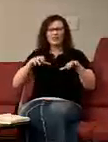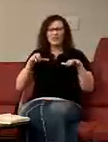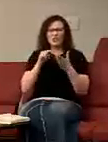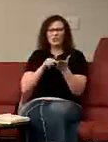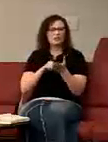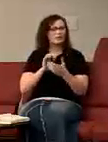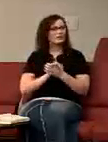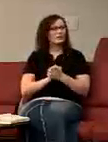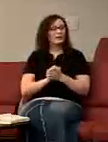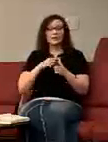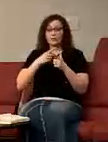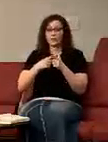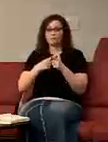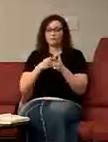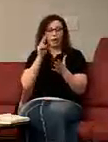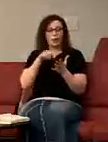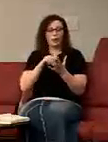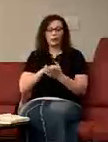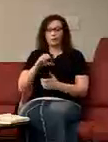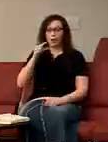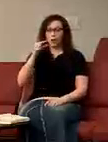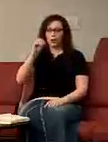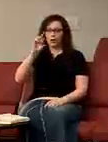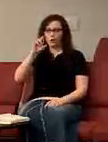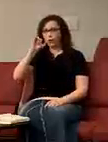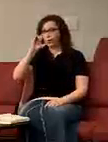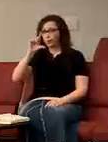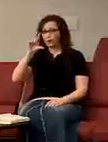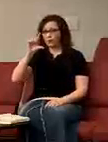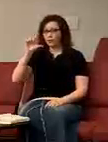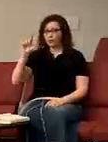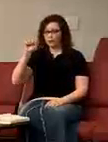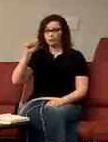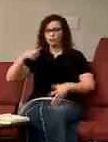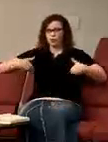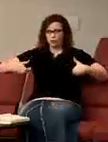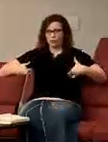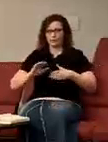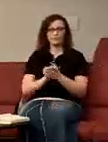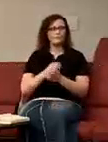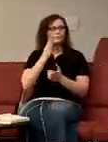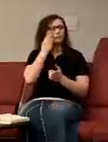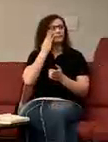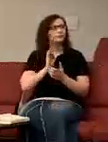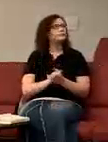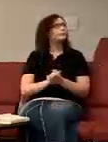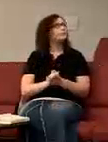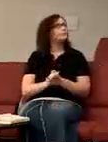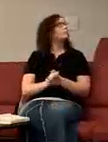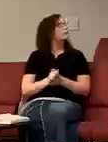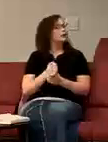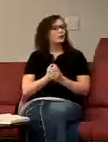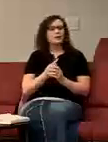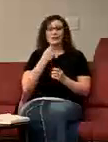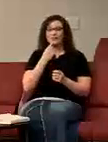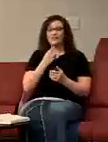up gorillas. And now they get all kinds of, like, this one place said that a chimp could lift 16 people over his head. I don't know if that's true, because I don't think they